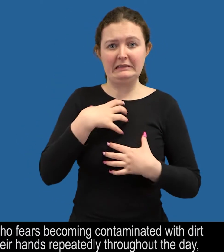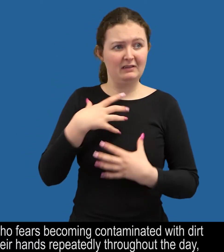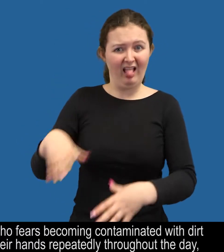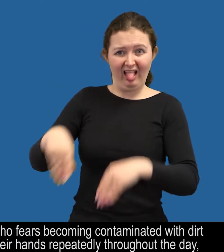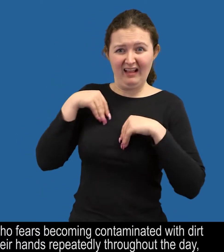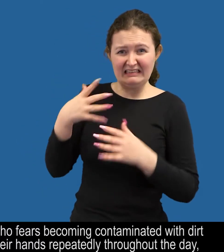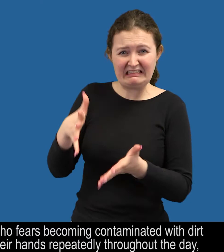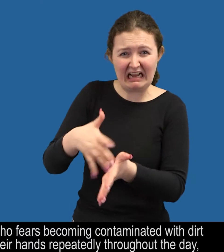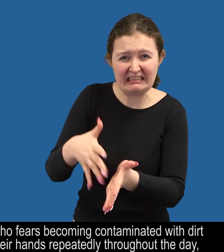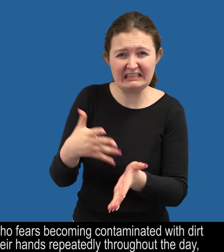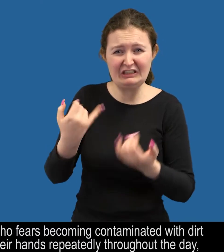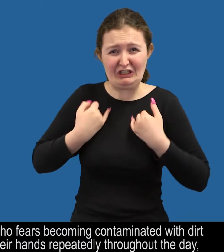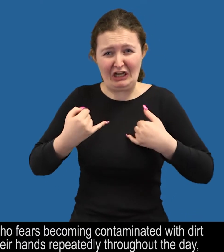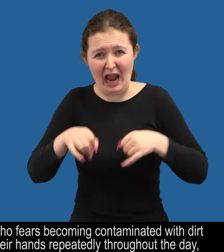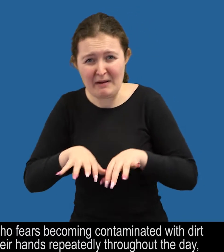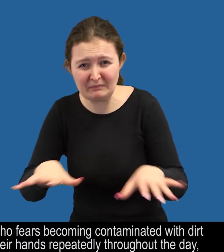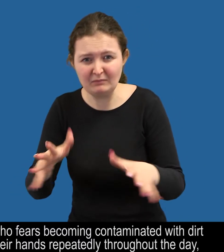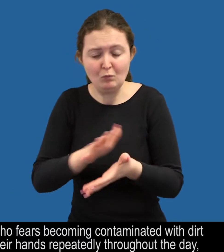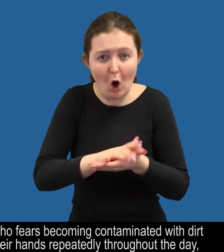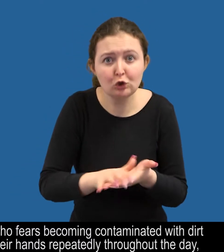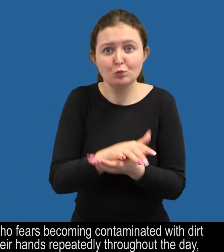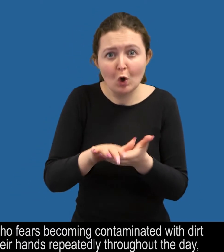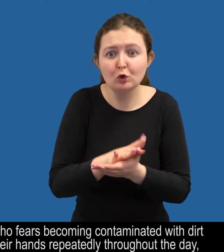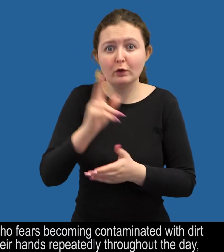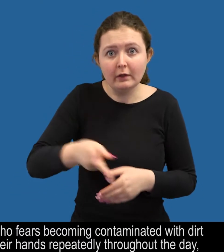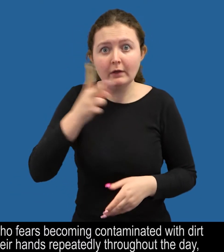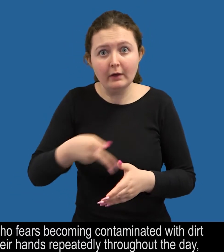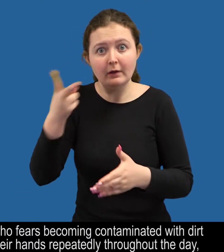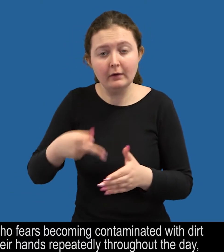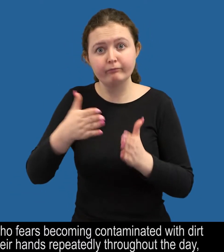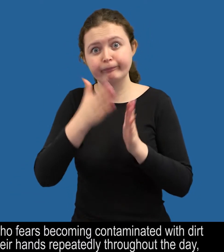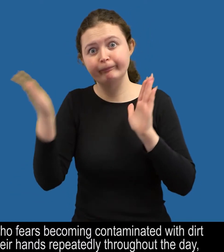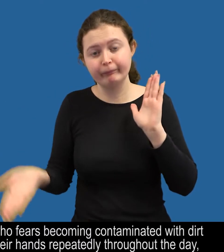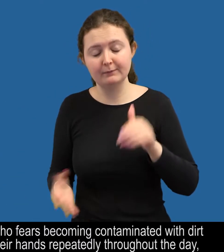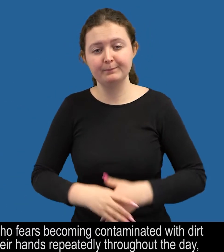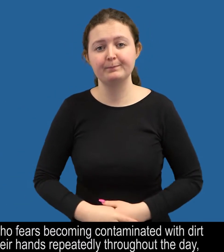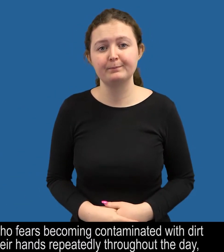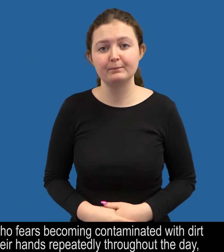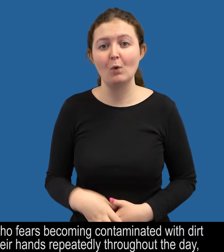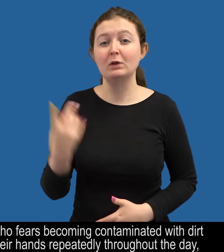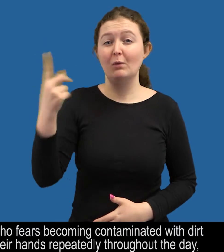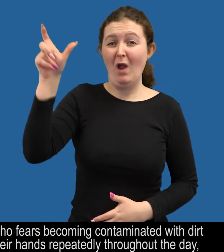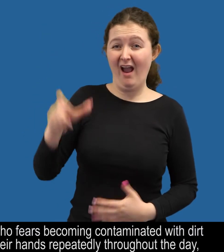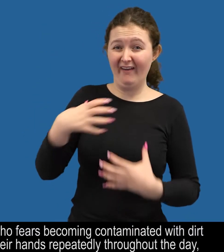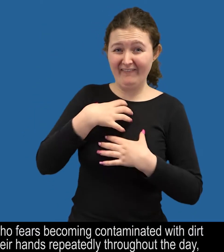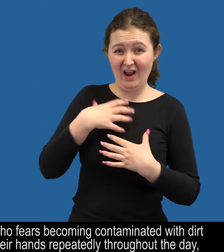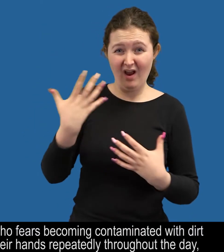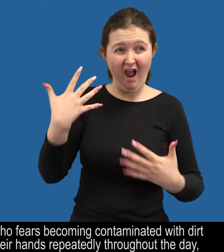becoming contaminated with dirt and germs may wash their hands repeatedly throughout the day, or someone with a fear of causing harm